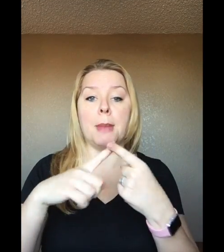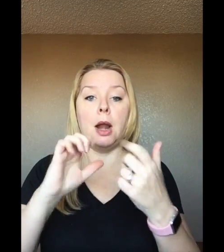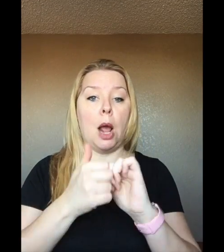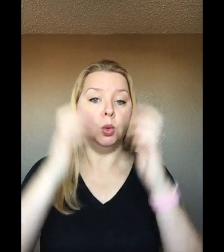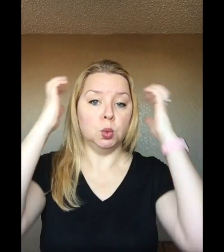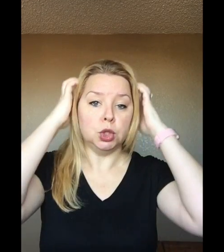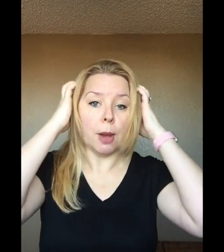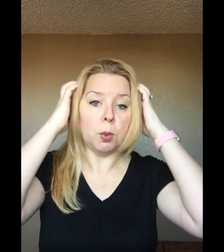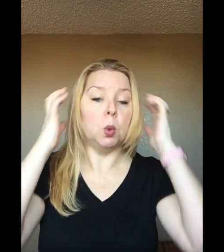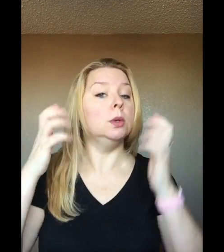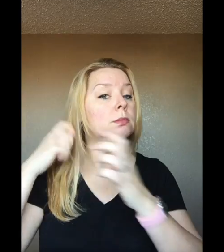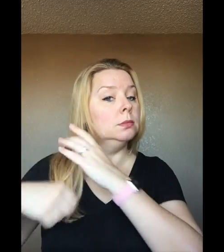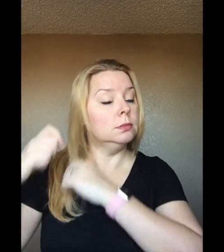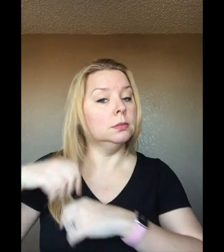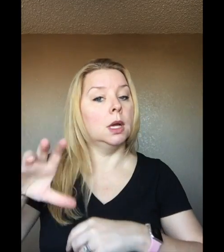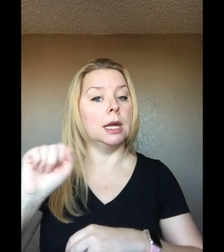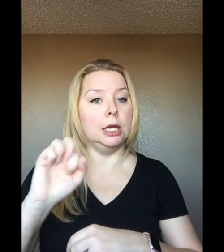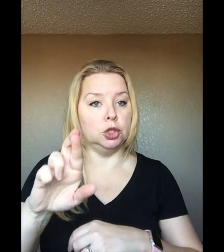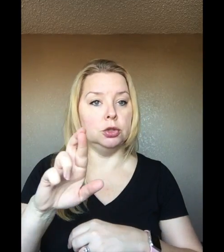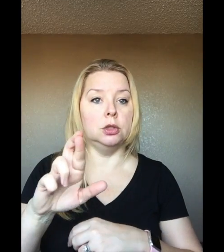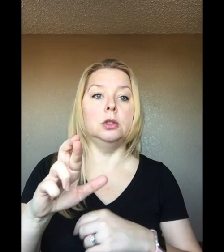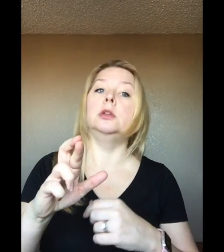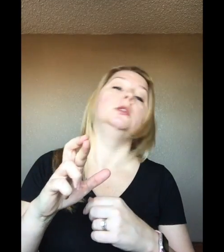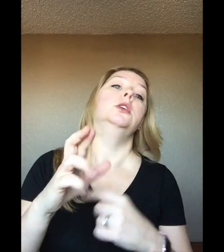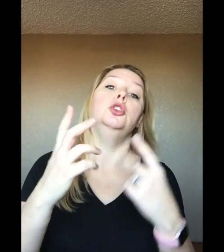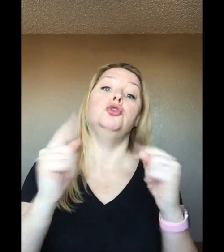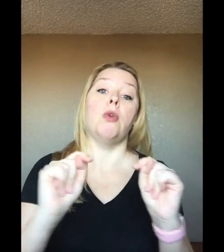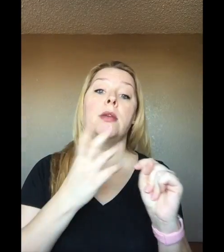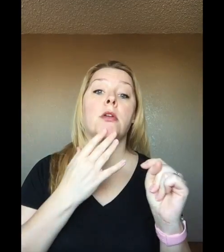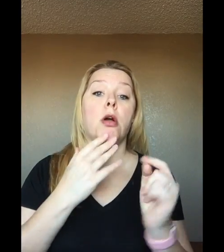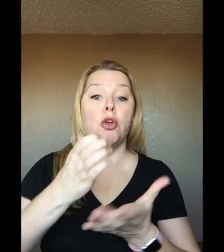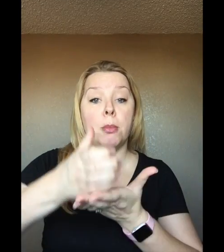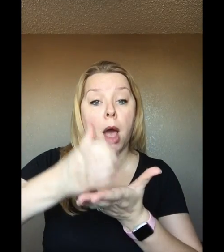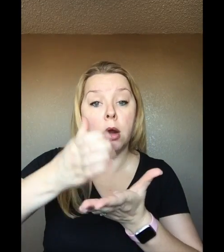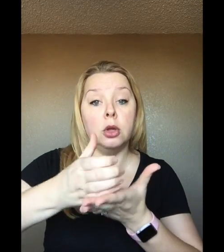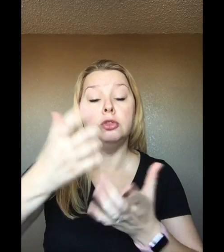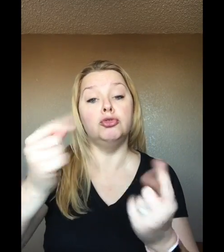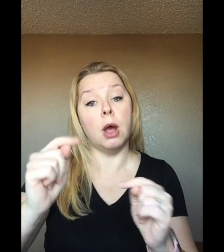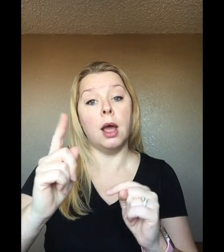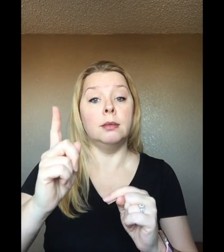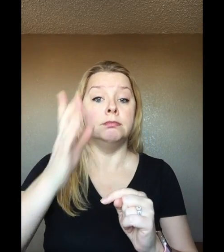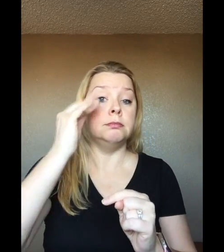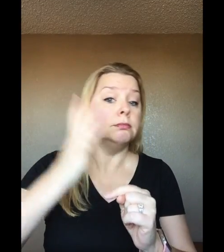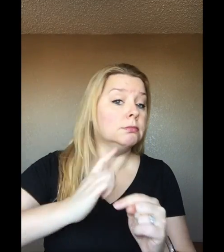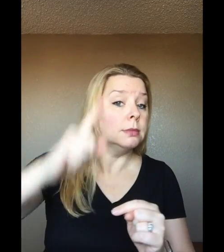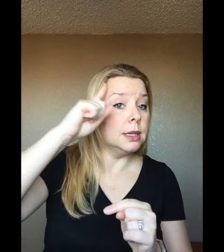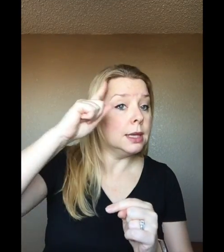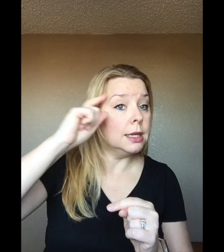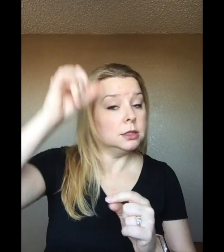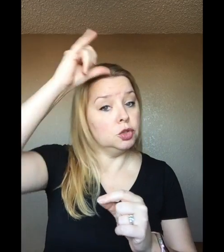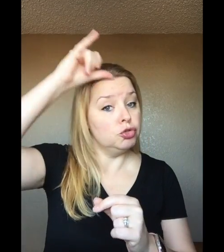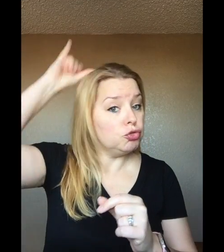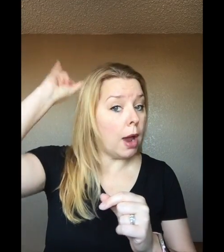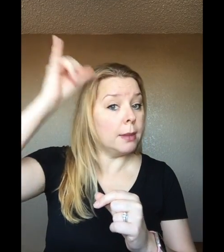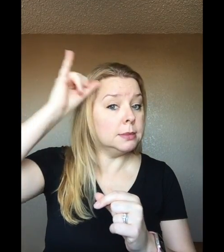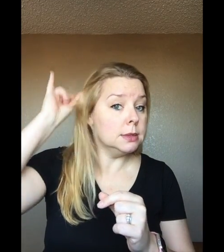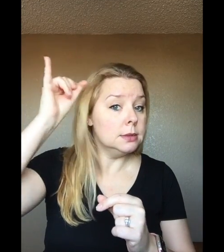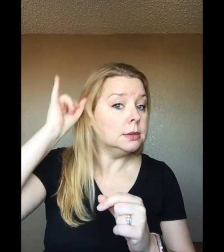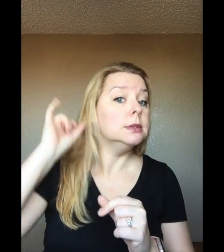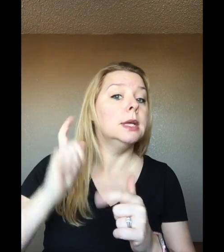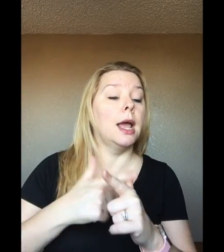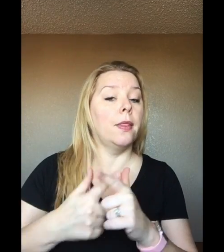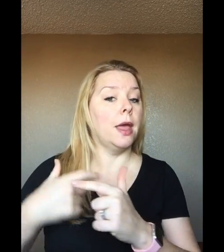tutorial on how to shampoo and condition your hair. Try investing in a color bottle. Try it, see what you think. Do the stripes down your